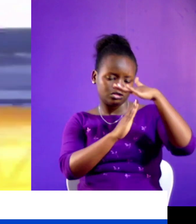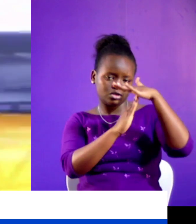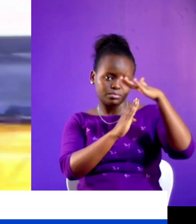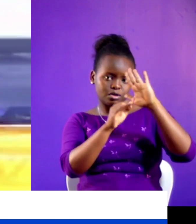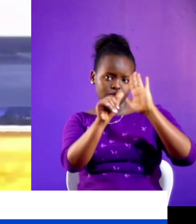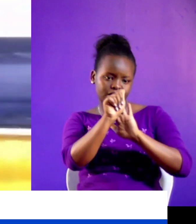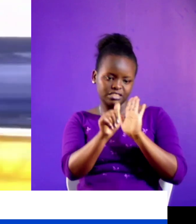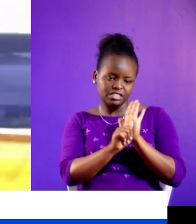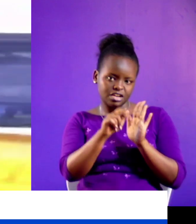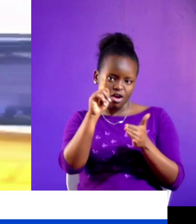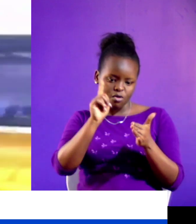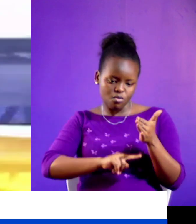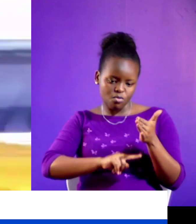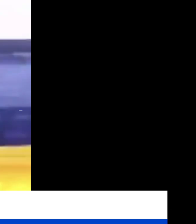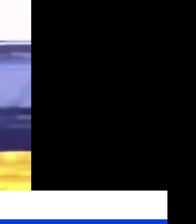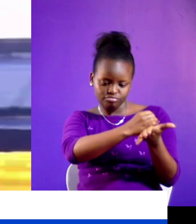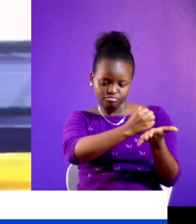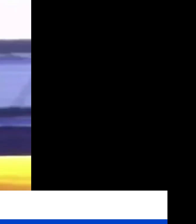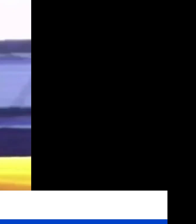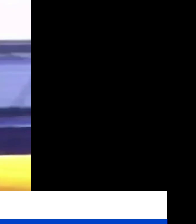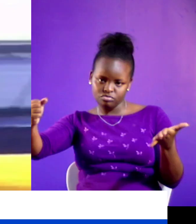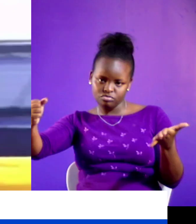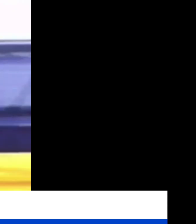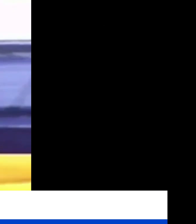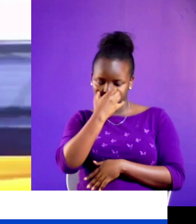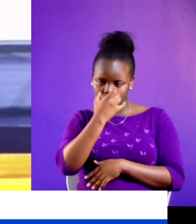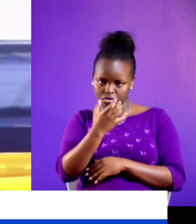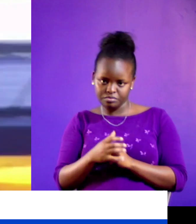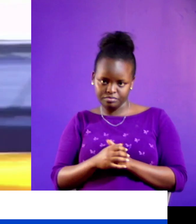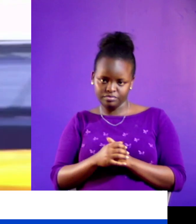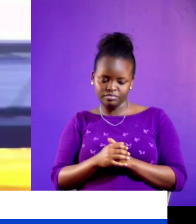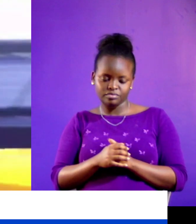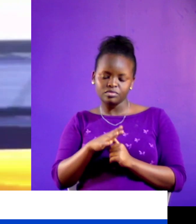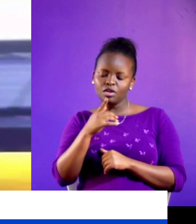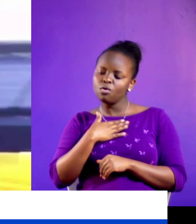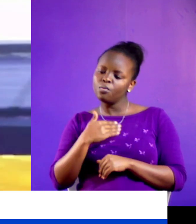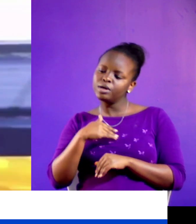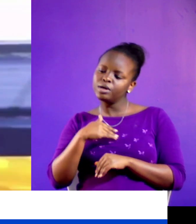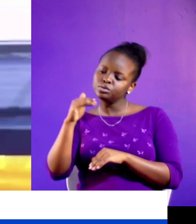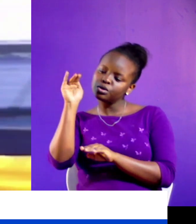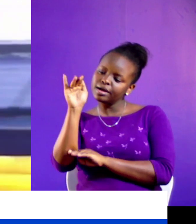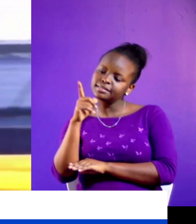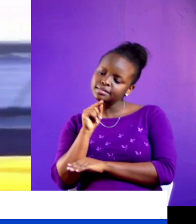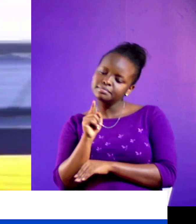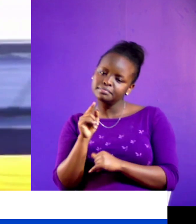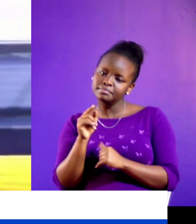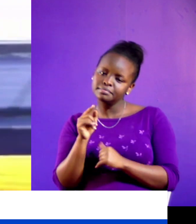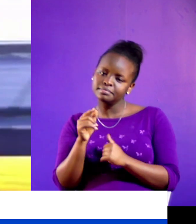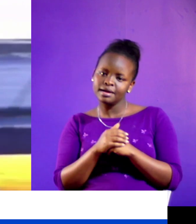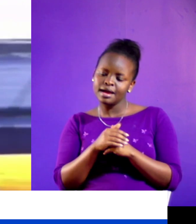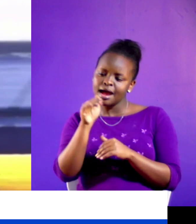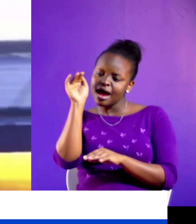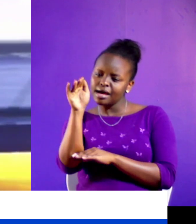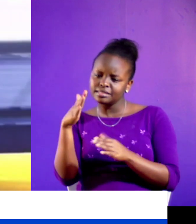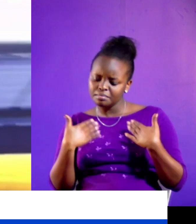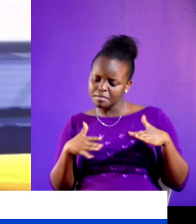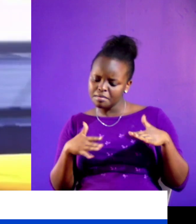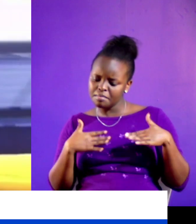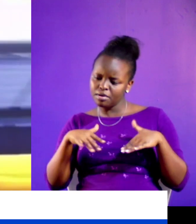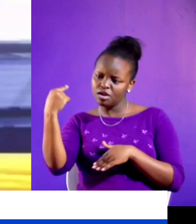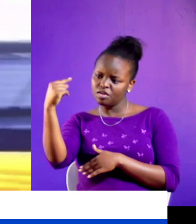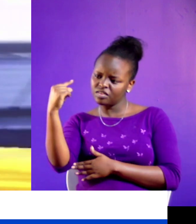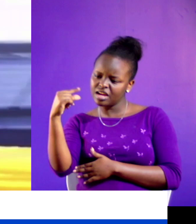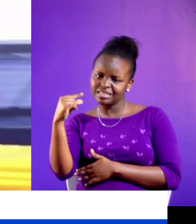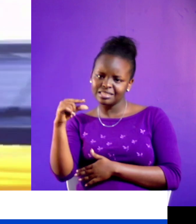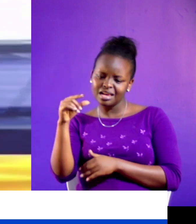ni kutoa Rais Ruto. Mimi nataka kumuuliza, aliuliza watu ya Garissa kama wanaunga mkono